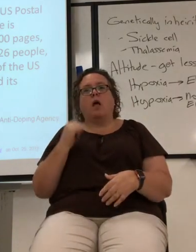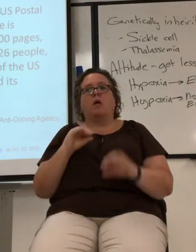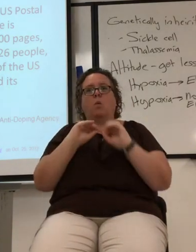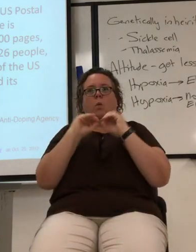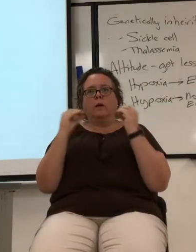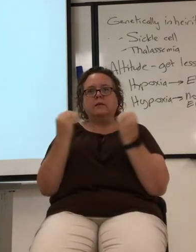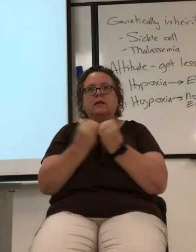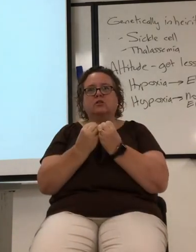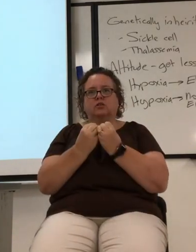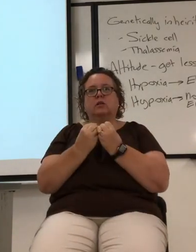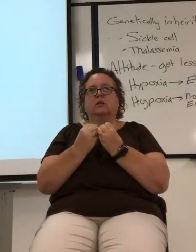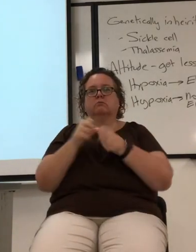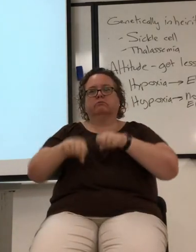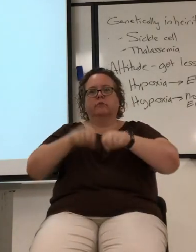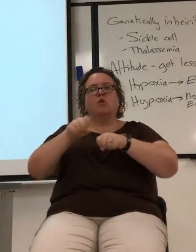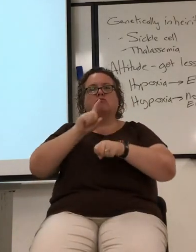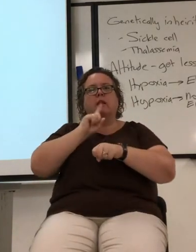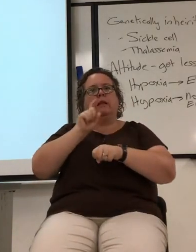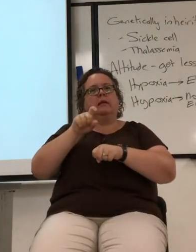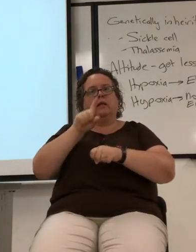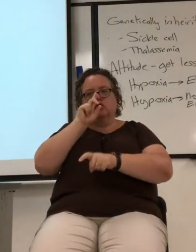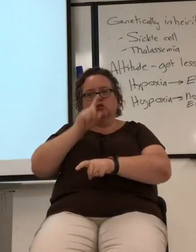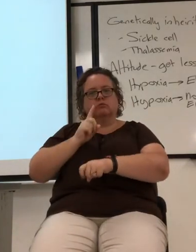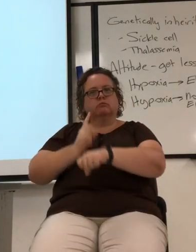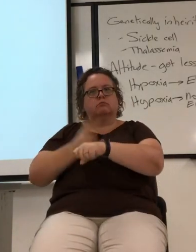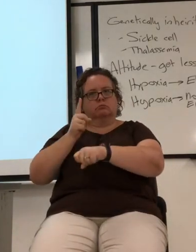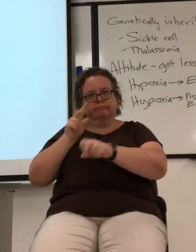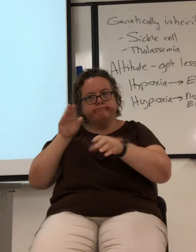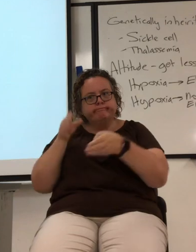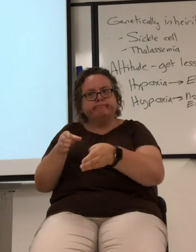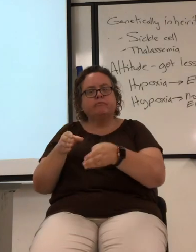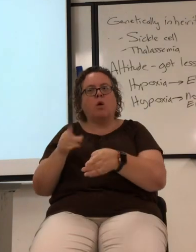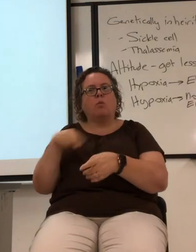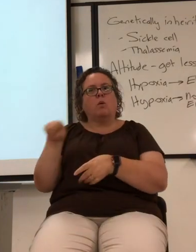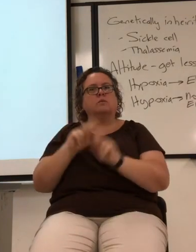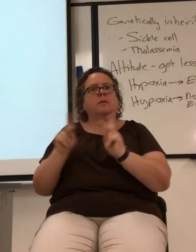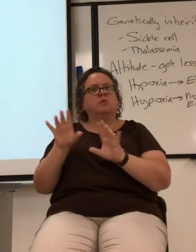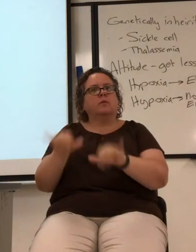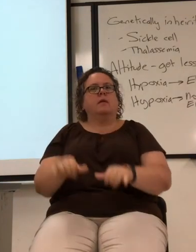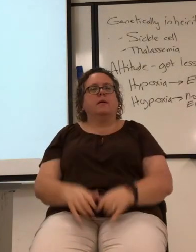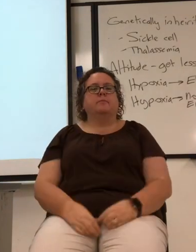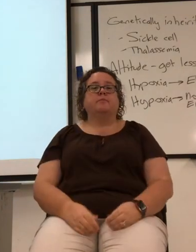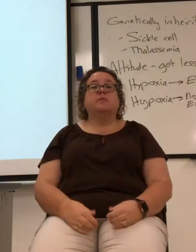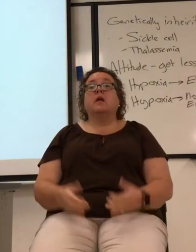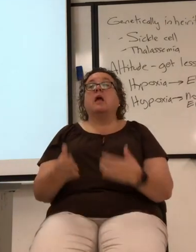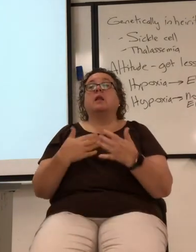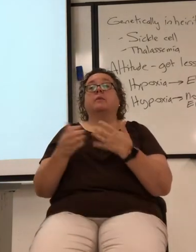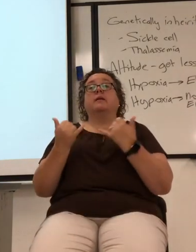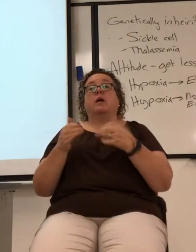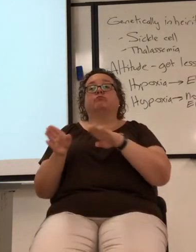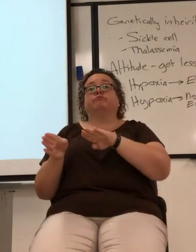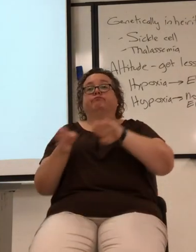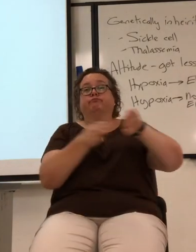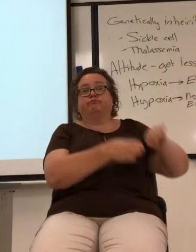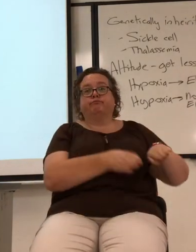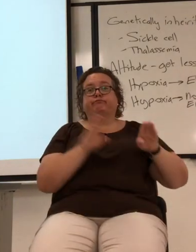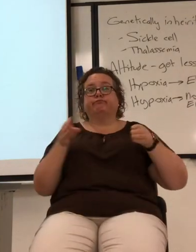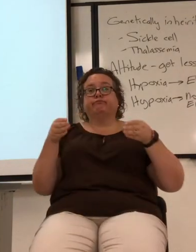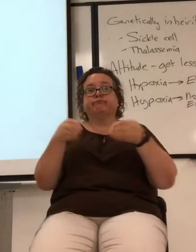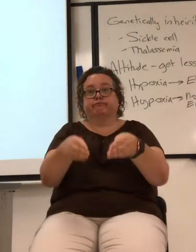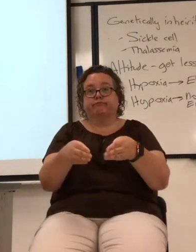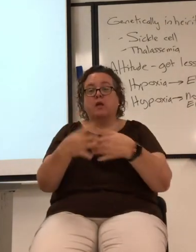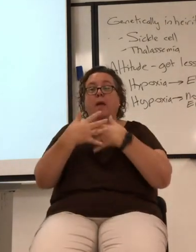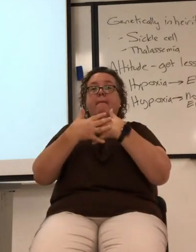organization needs to really crack down on these people who are doing it. All right, so I want to shift gears now to